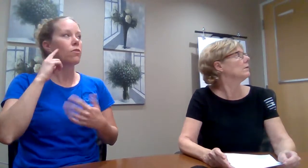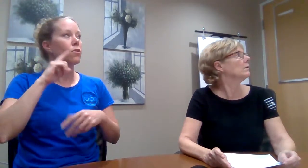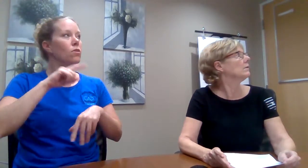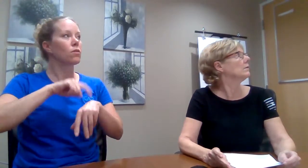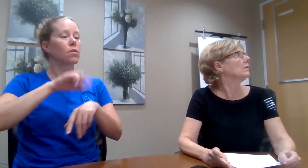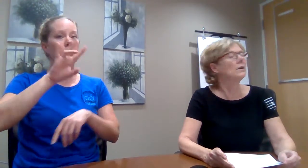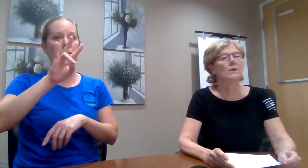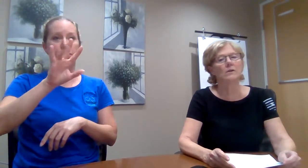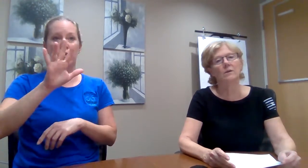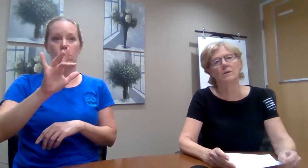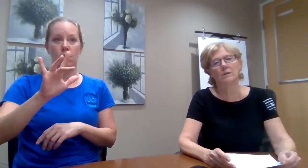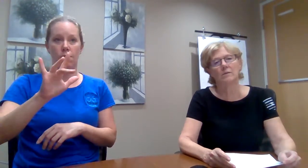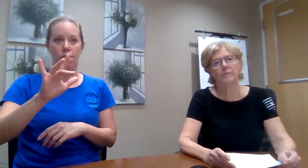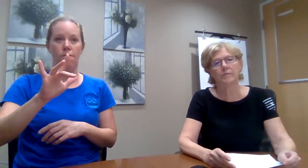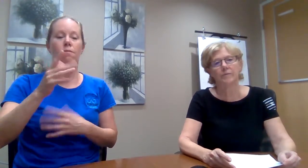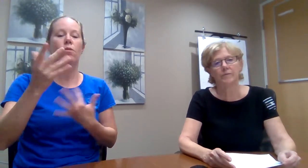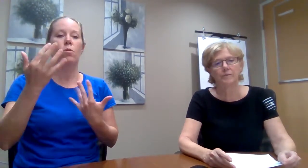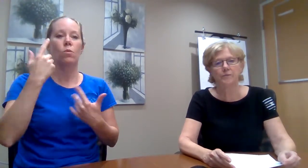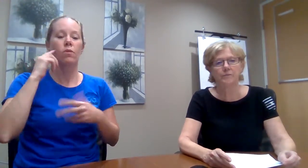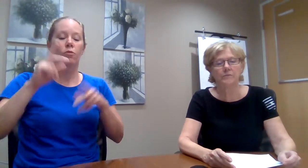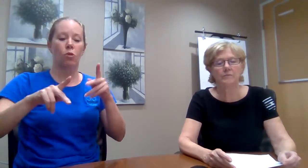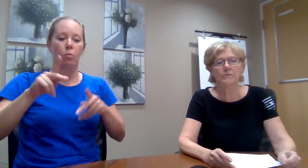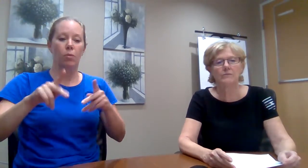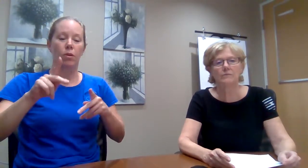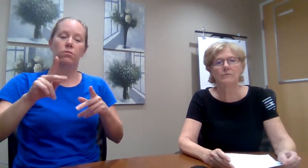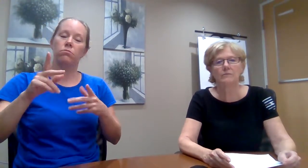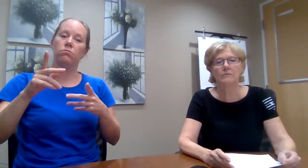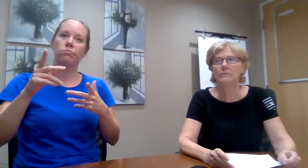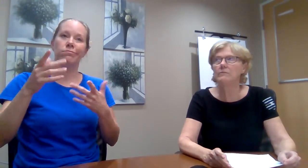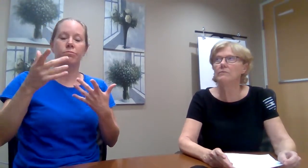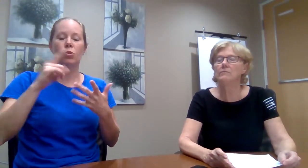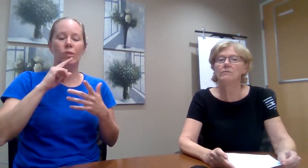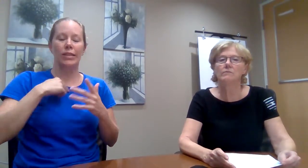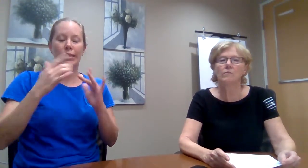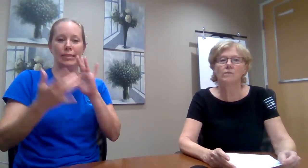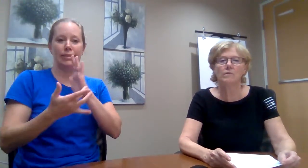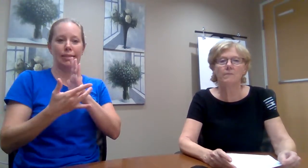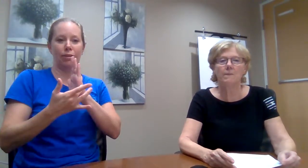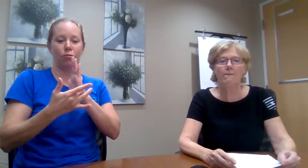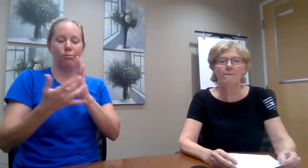7:25 to begin, so that people are link at the money.